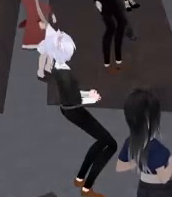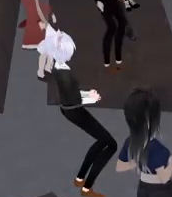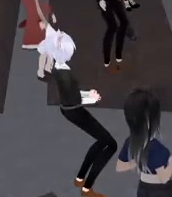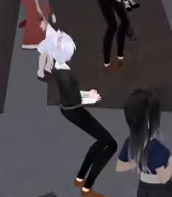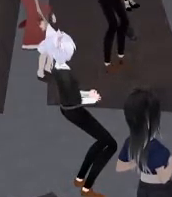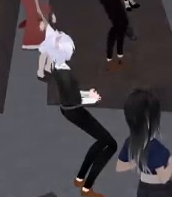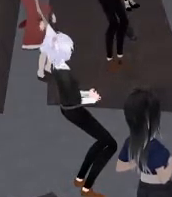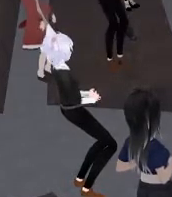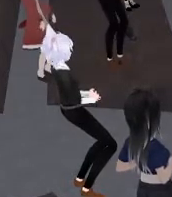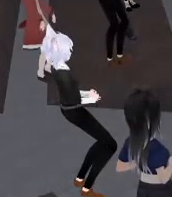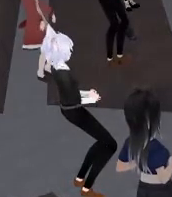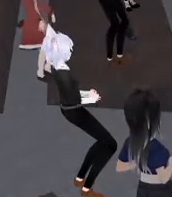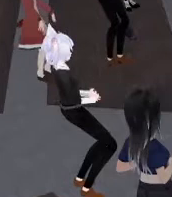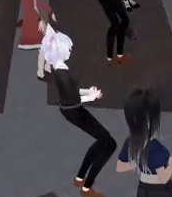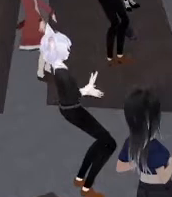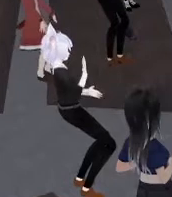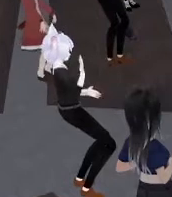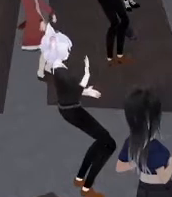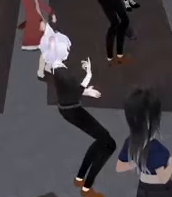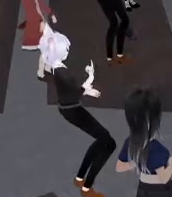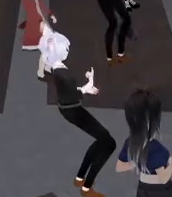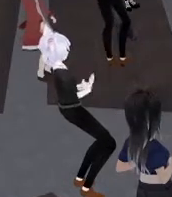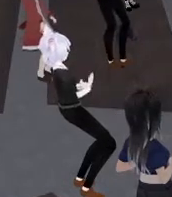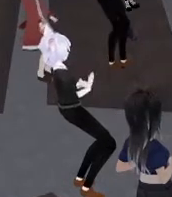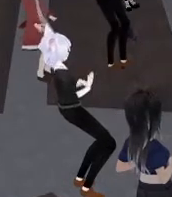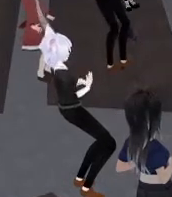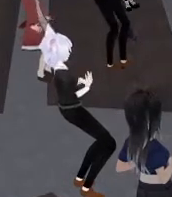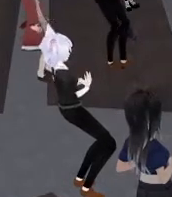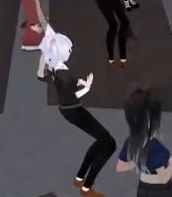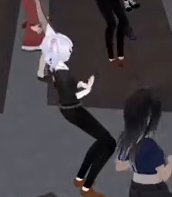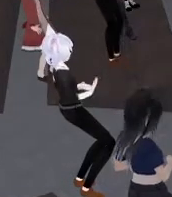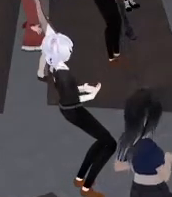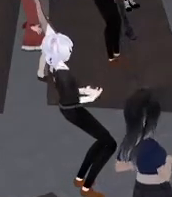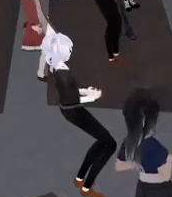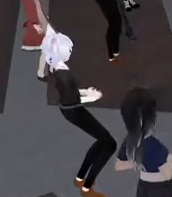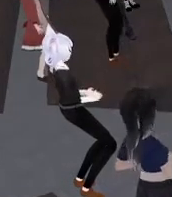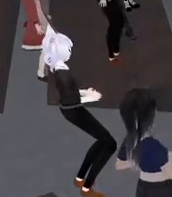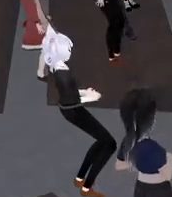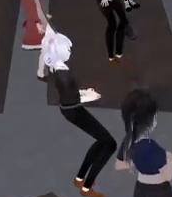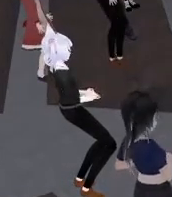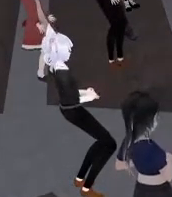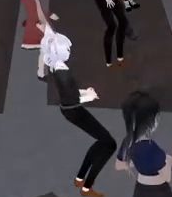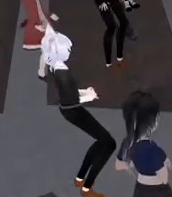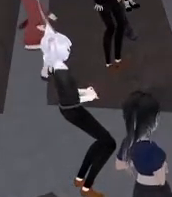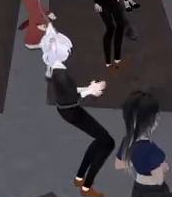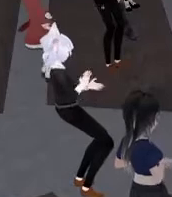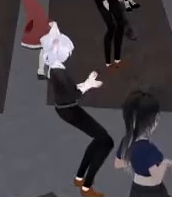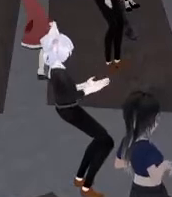you the pasta and it's cold, and you're gonna have to try and do your best to use classifiers. Does that sound fun? So you guys are in a restaurant, and I'll let you